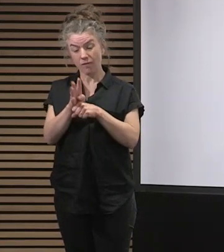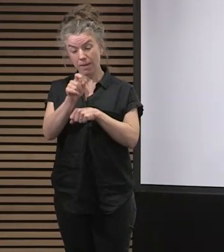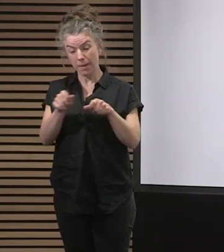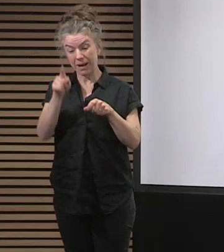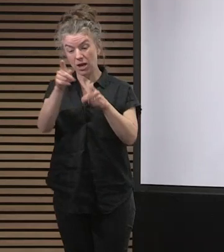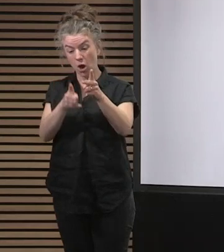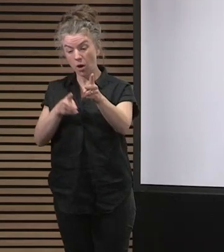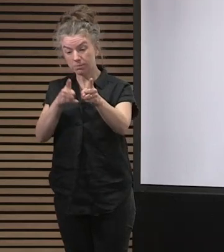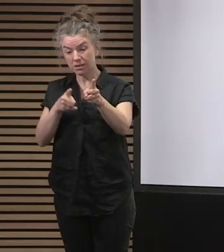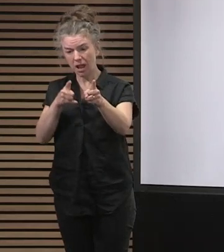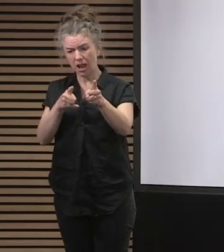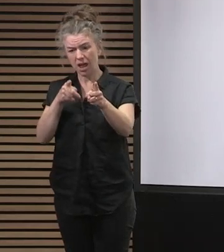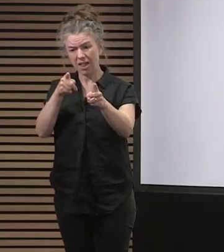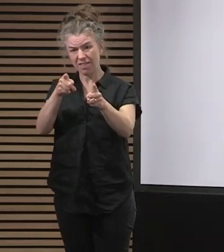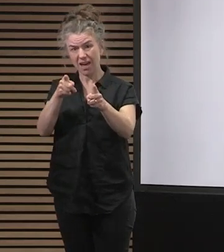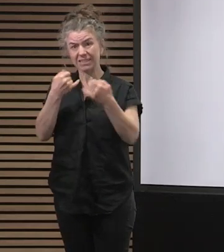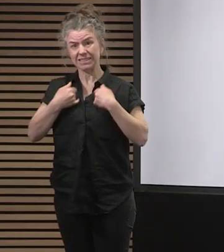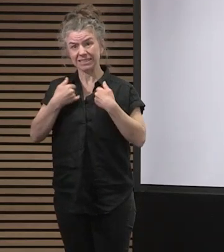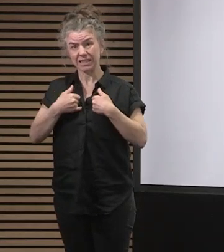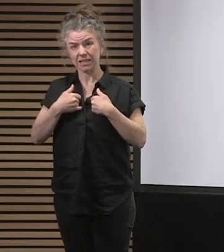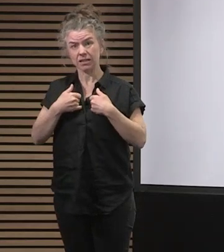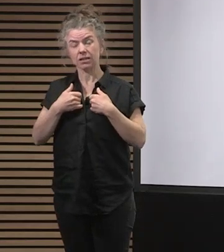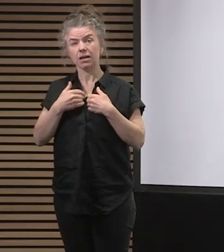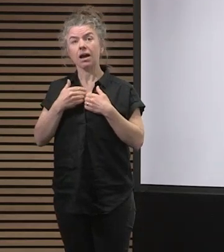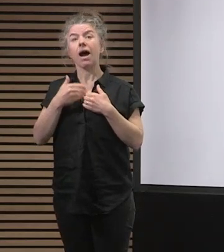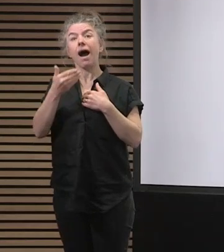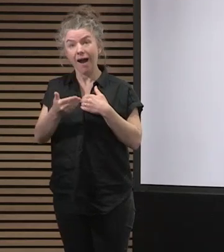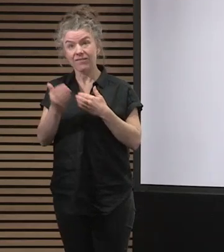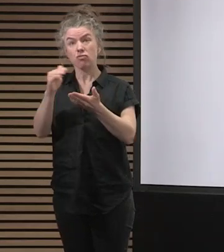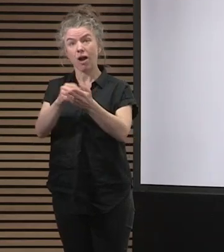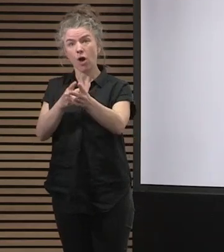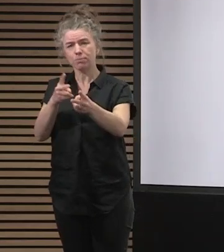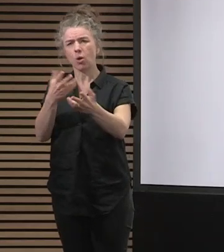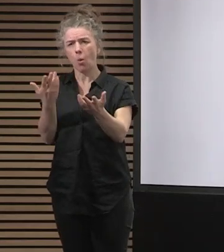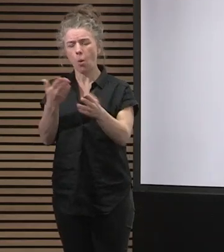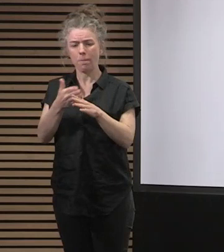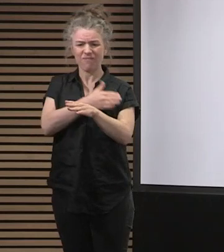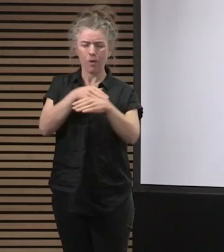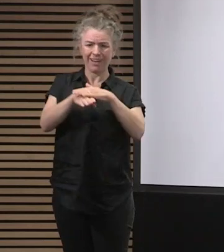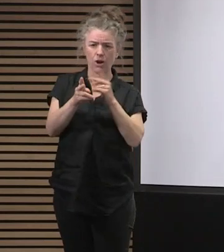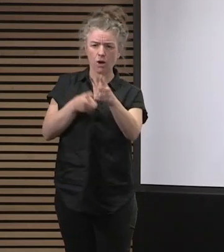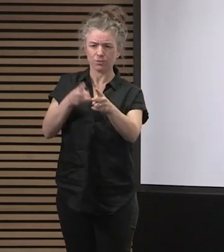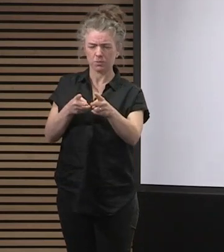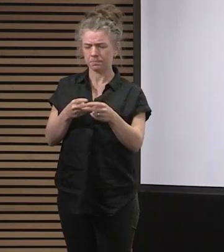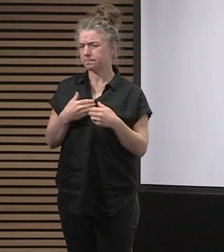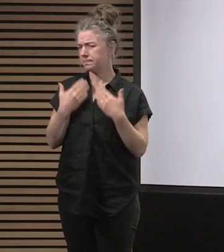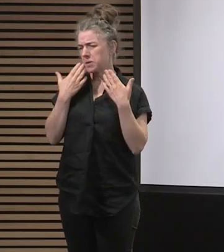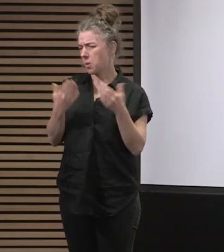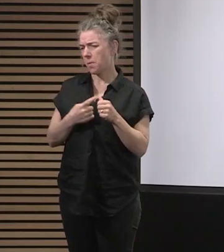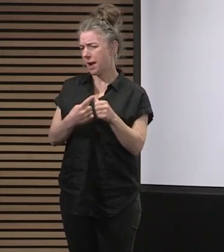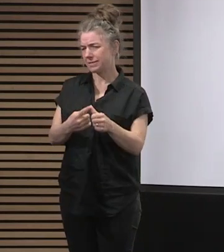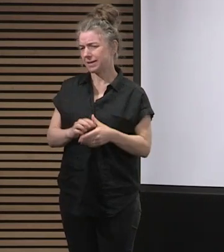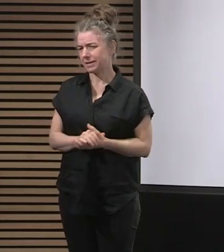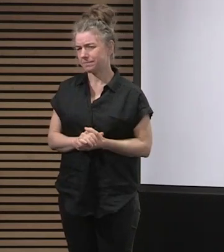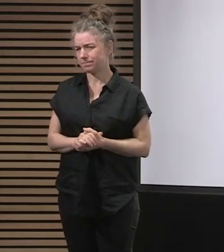information. I'll see if we can get that for our website, but that's quite a specific question. I don't have the answer. So Sorry. in the West Coast case, I thought. Yes, in the West